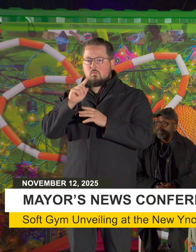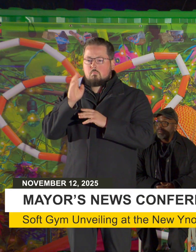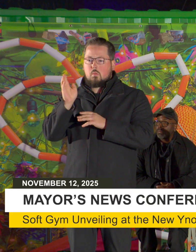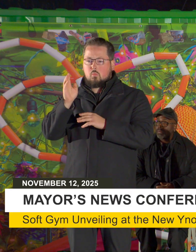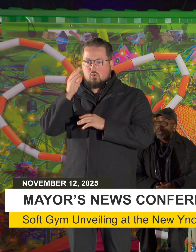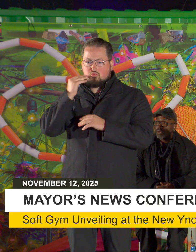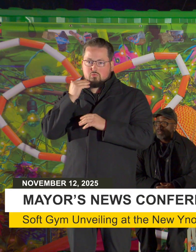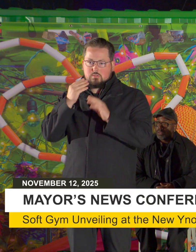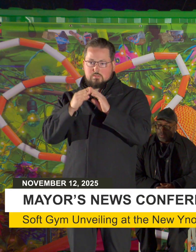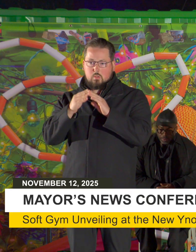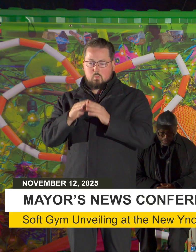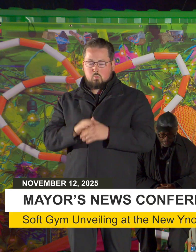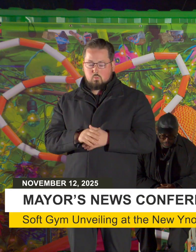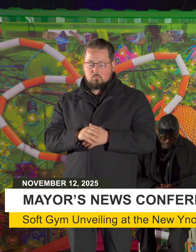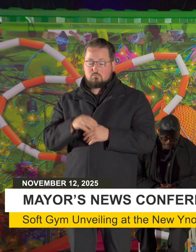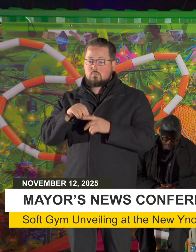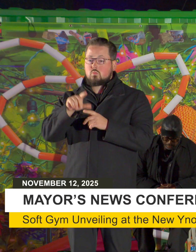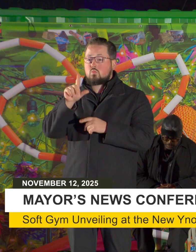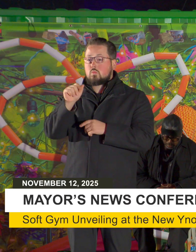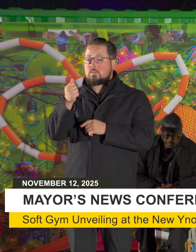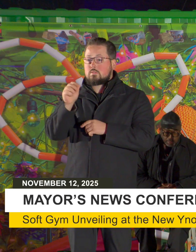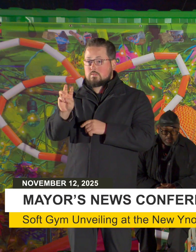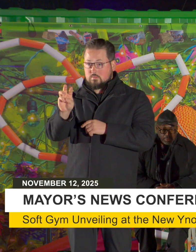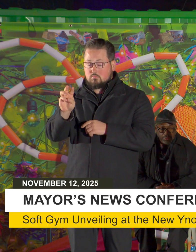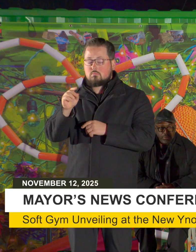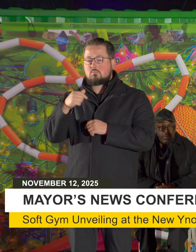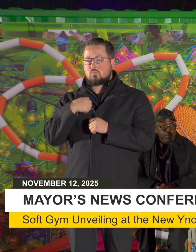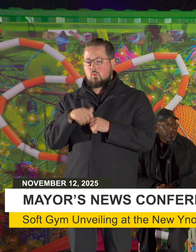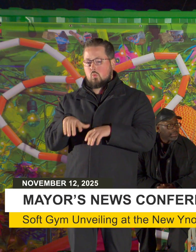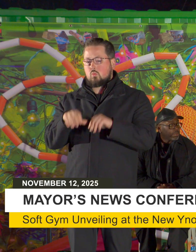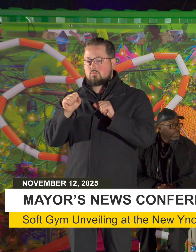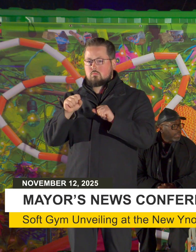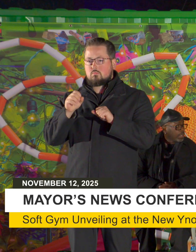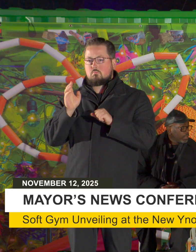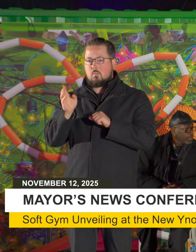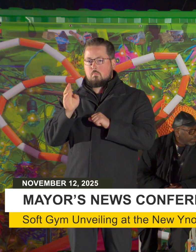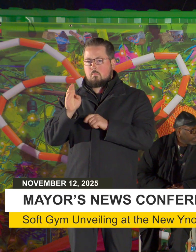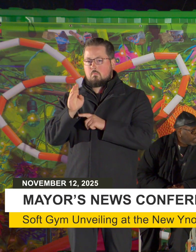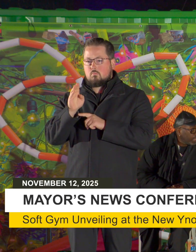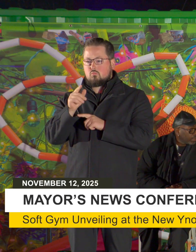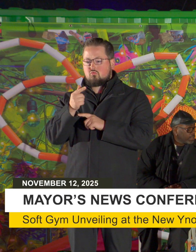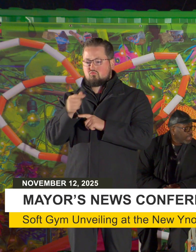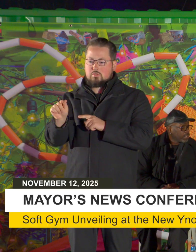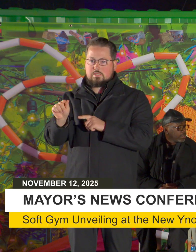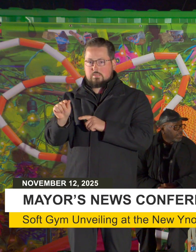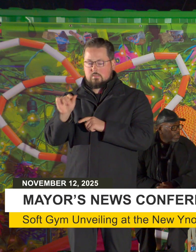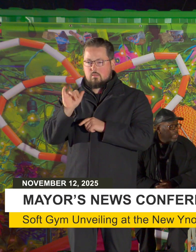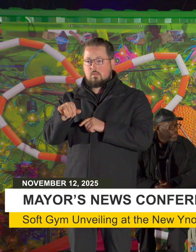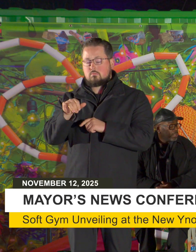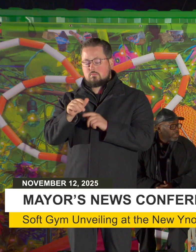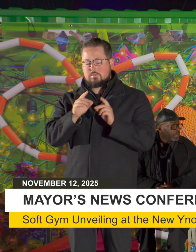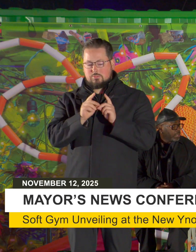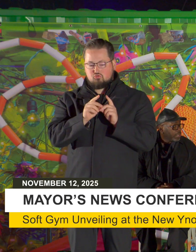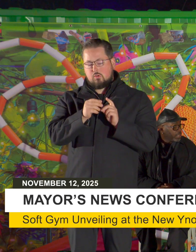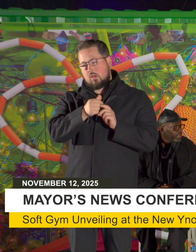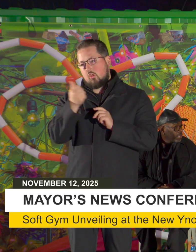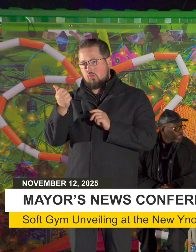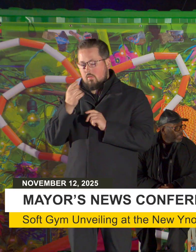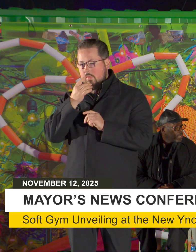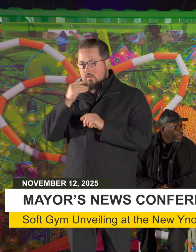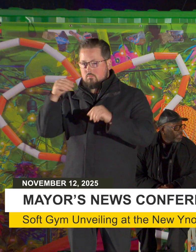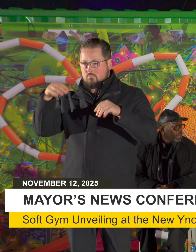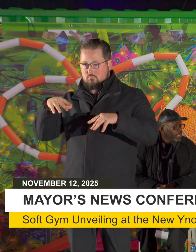in 2016, the building hosted the Bubble Over Green, a digital and another light